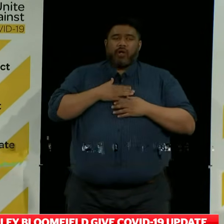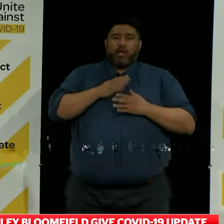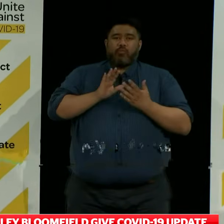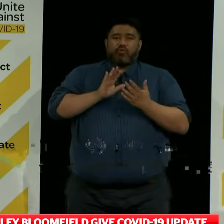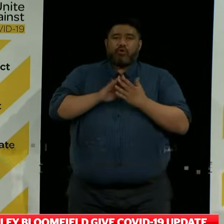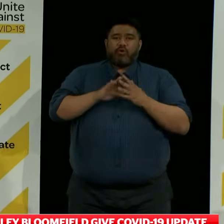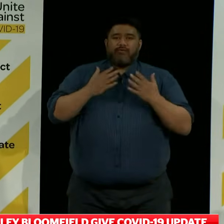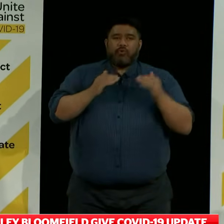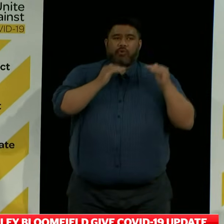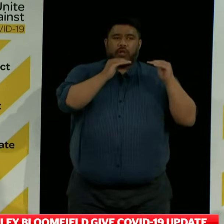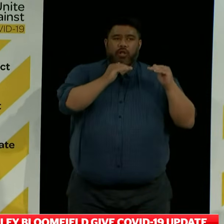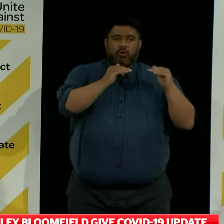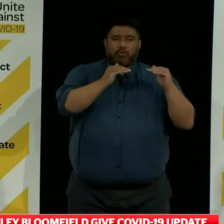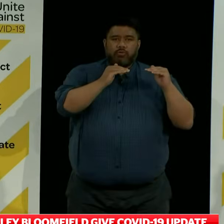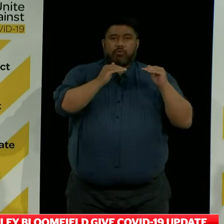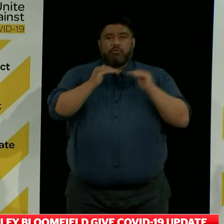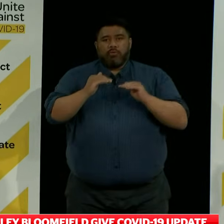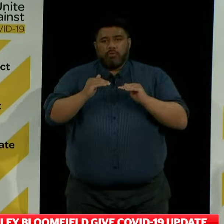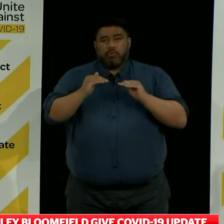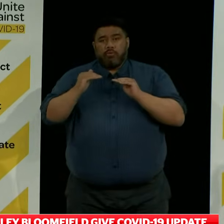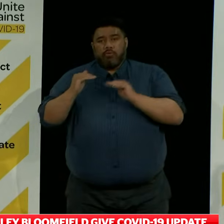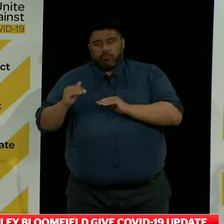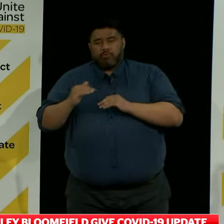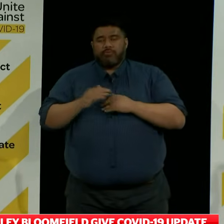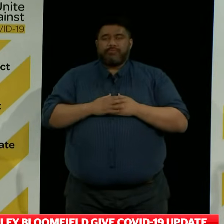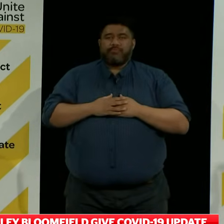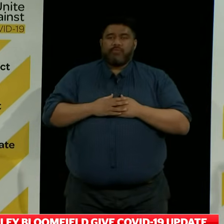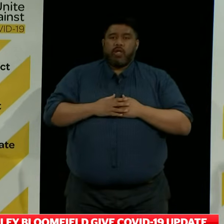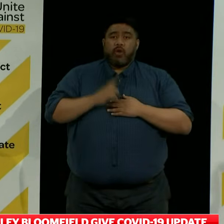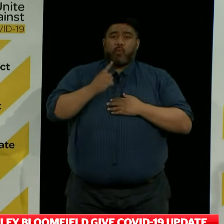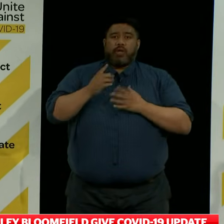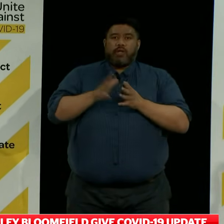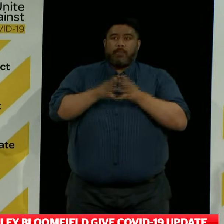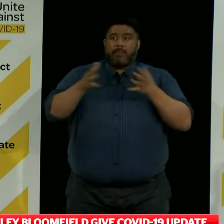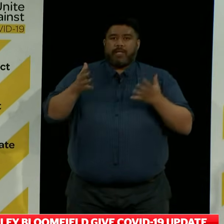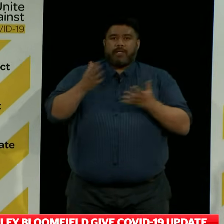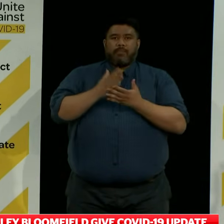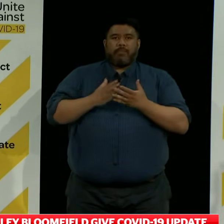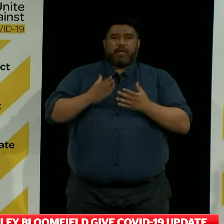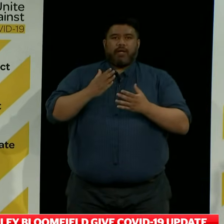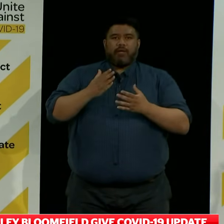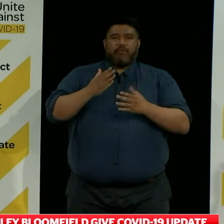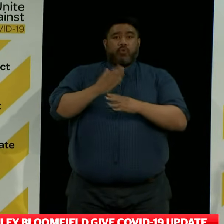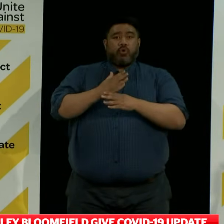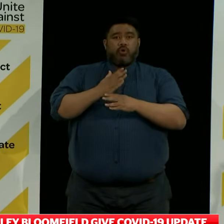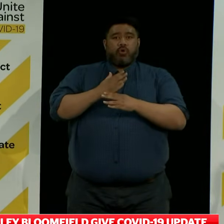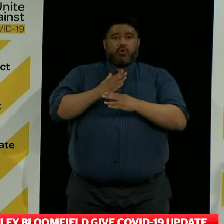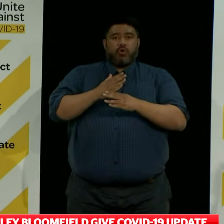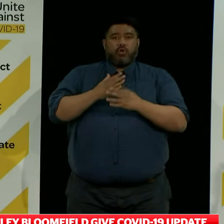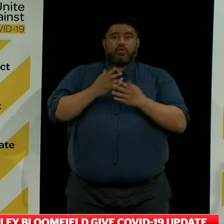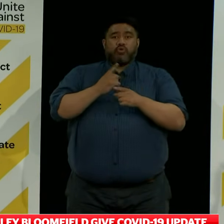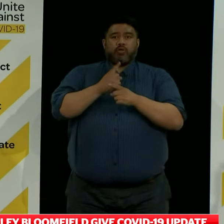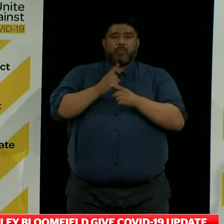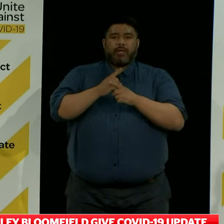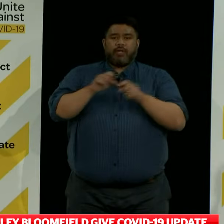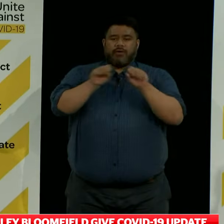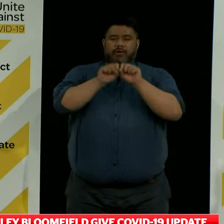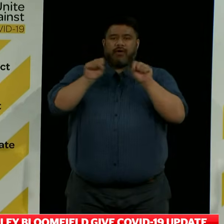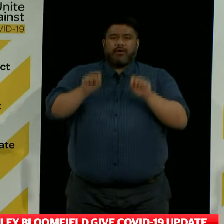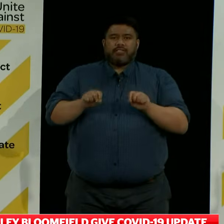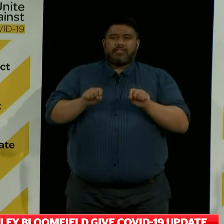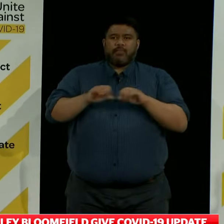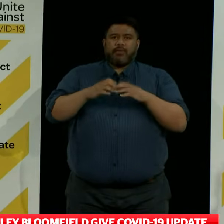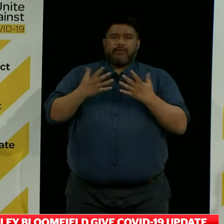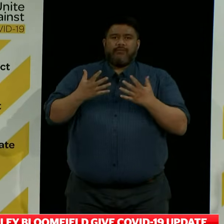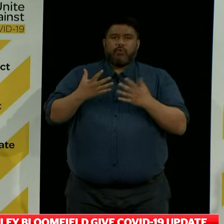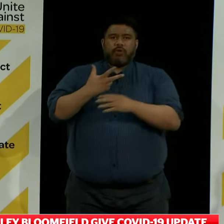In terms of the one of the most significant pieces of work we're doing at the moment is what does a vaccinated framework look like? And there we are